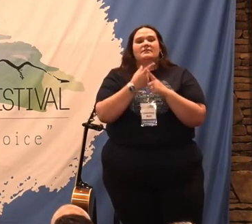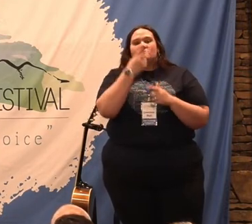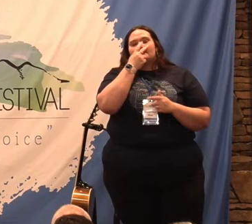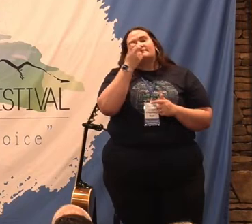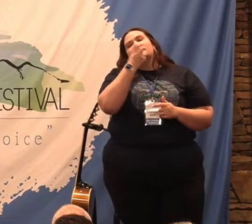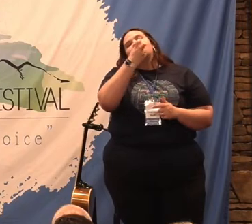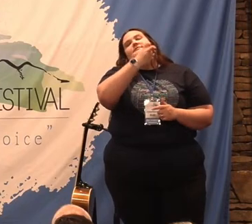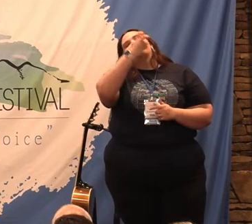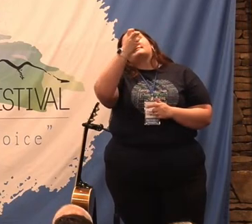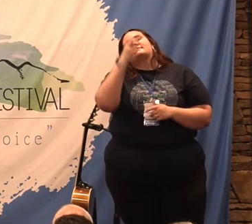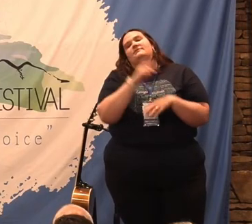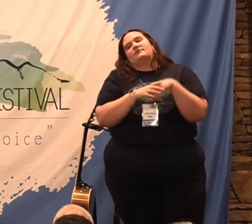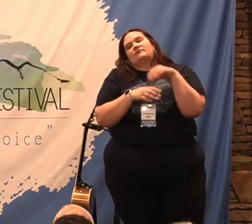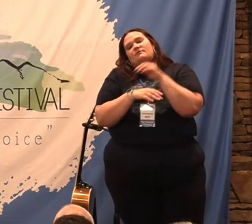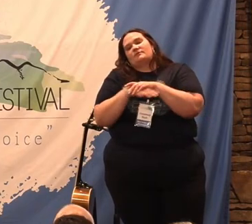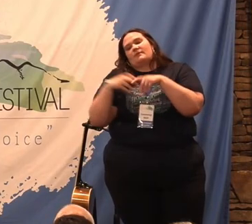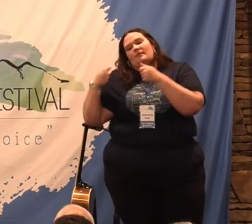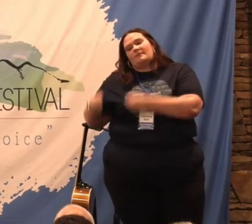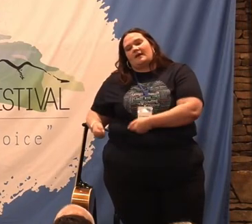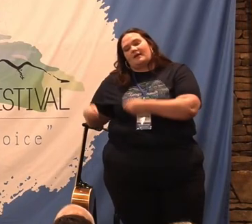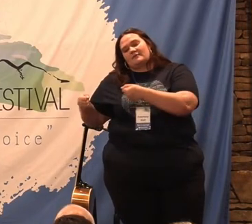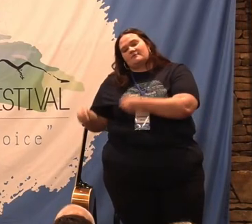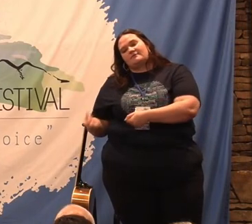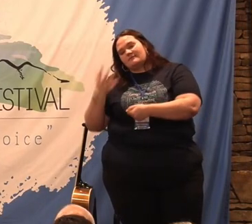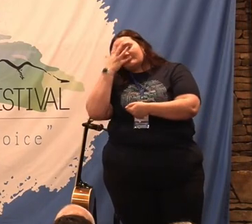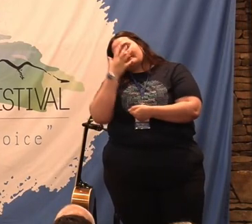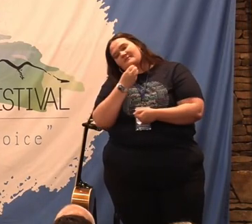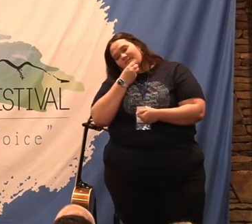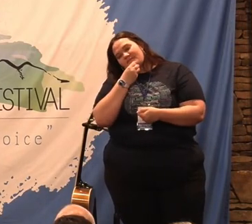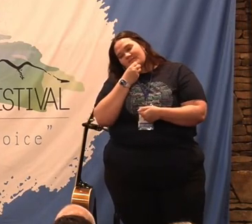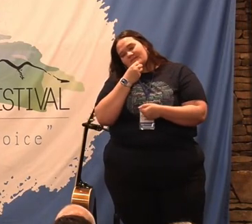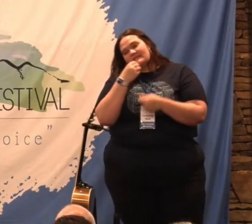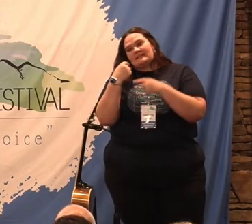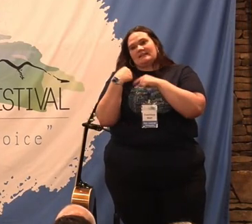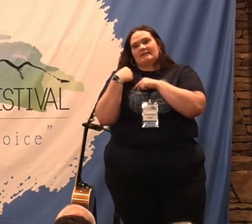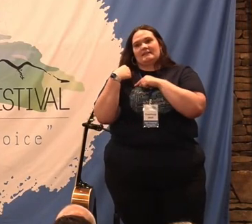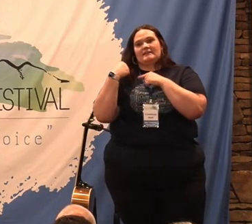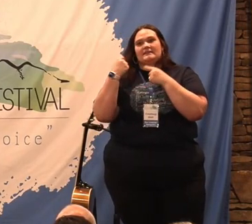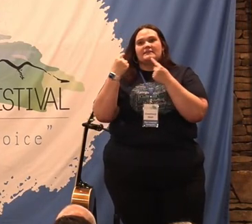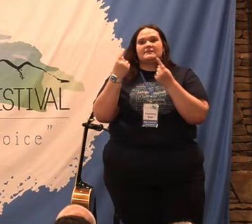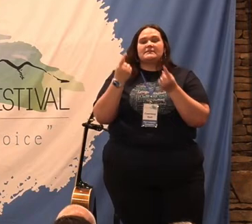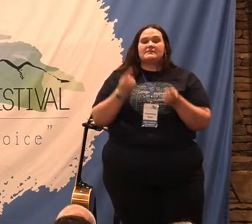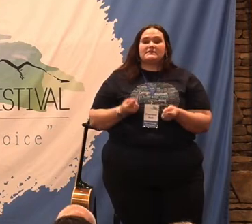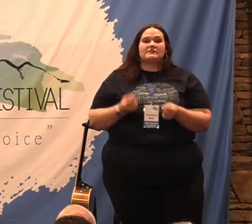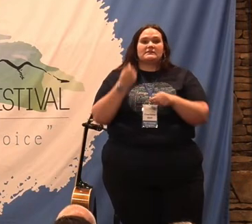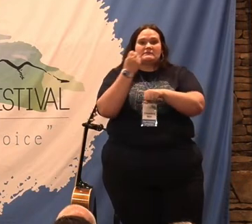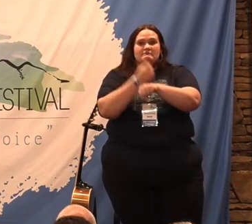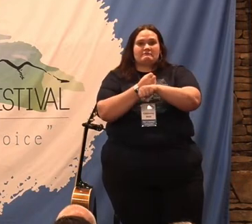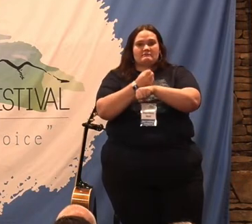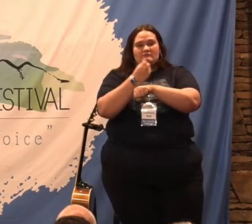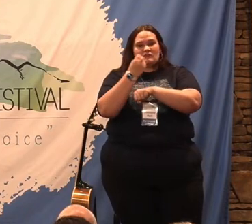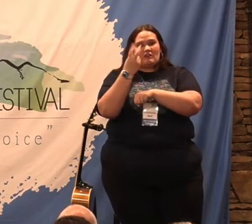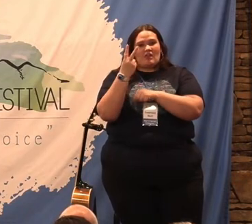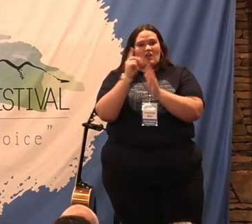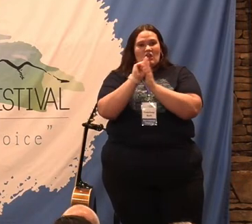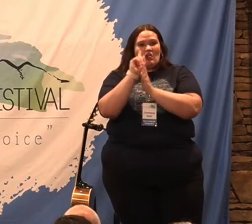supple folds of the Gucci bag until the gonging of the midnight